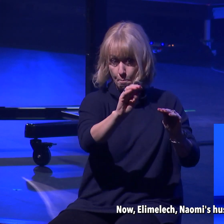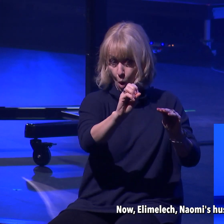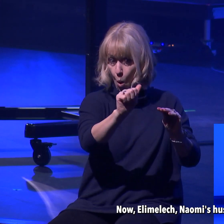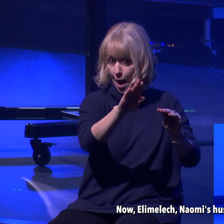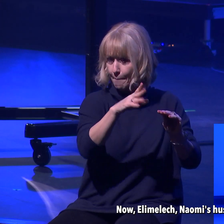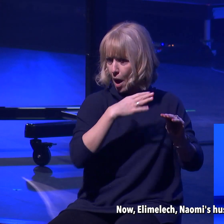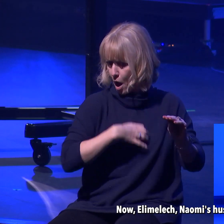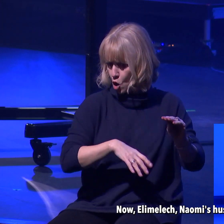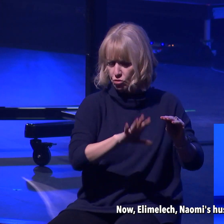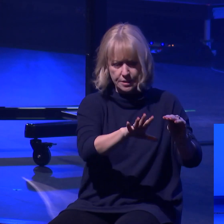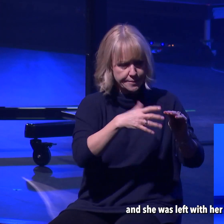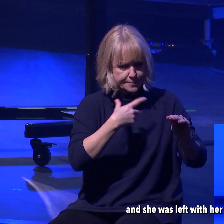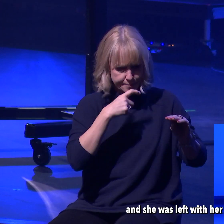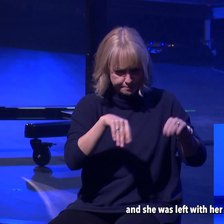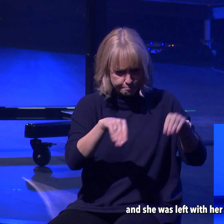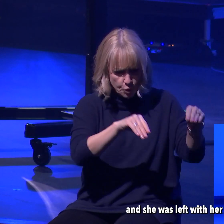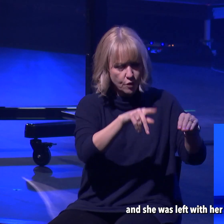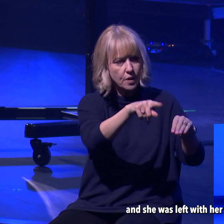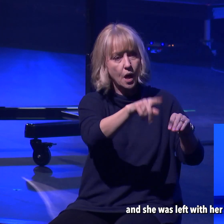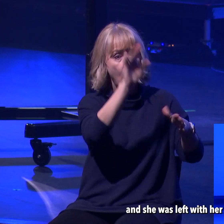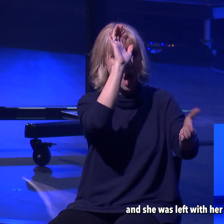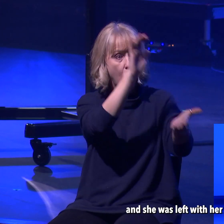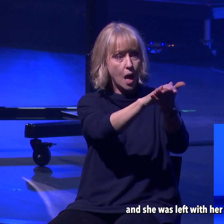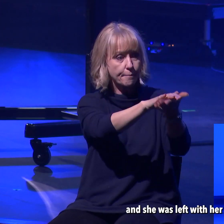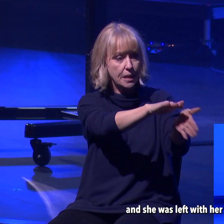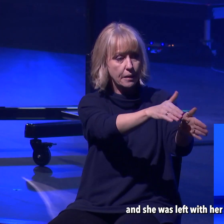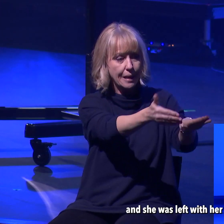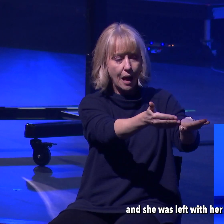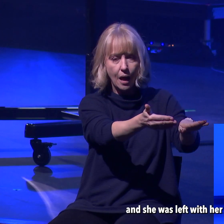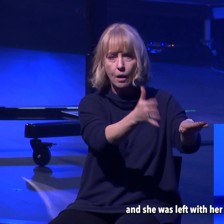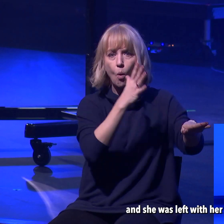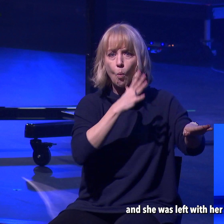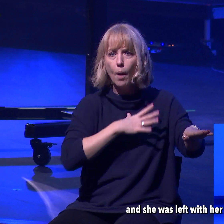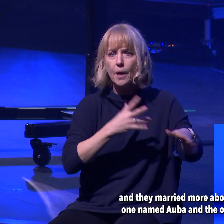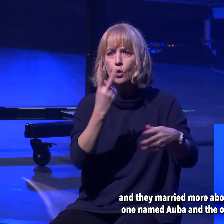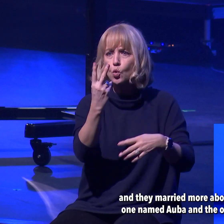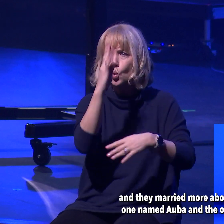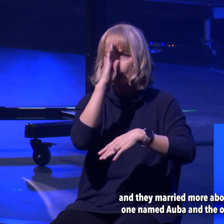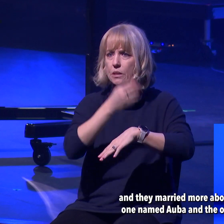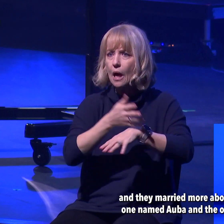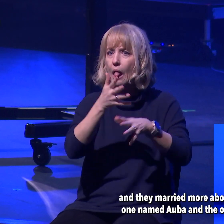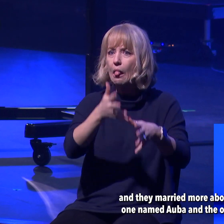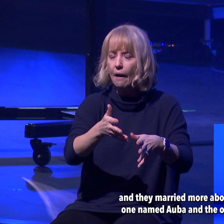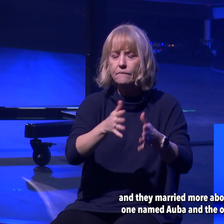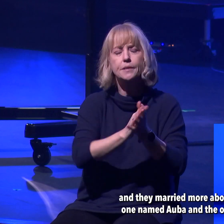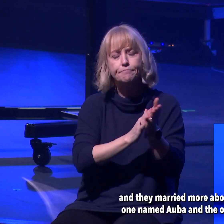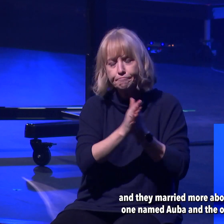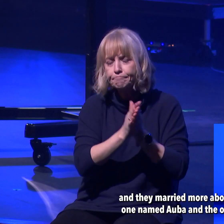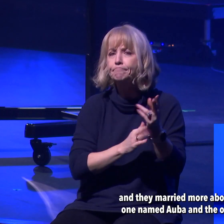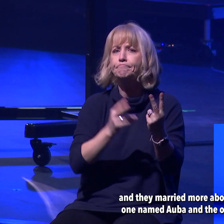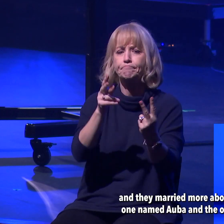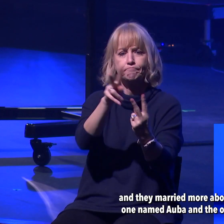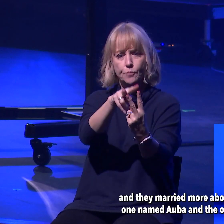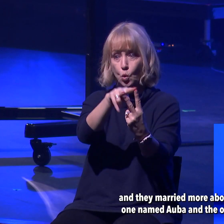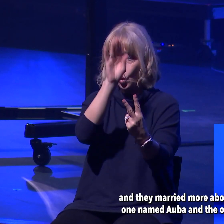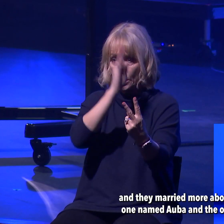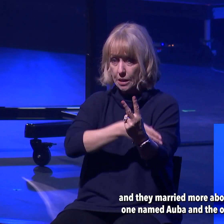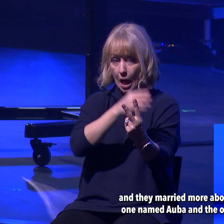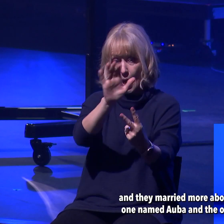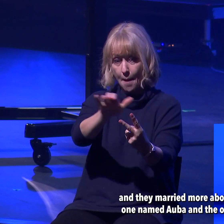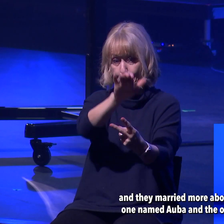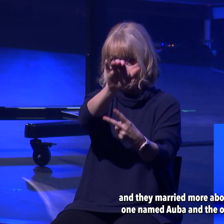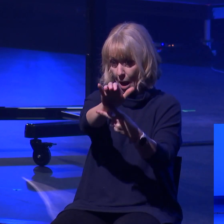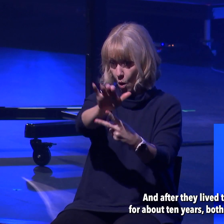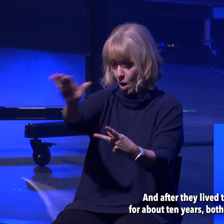husband, died, and she was left with her 2 sons. Now they married Moabite women, one named Orpah and the